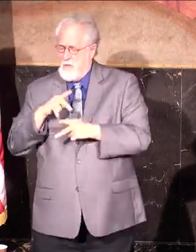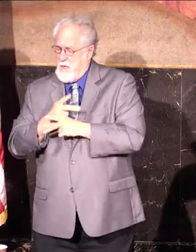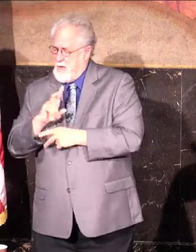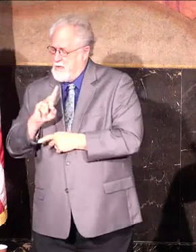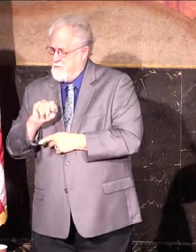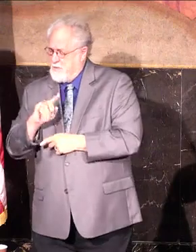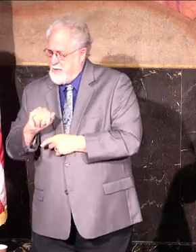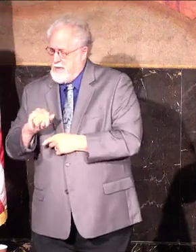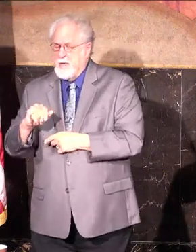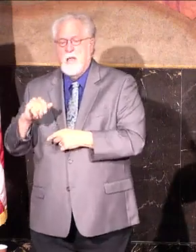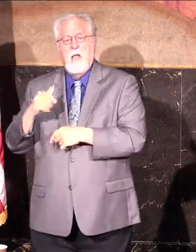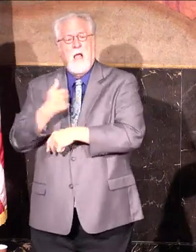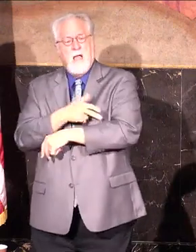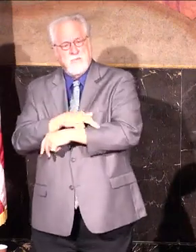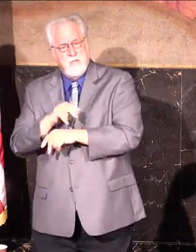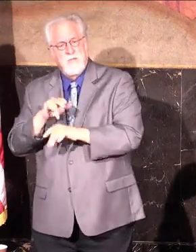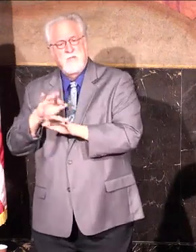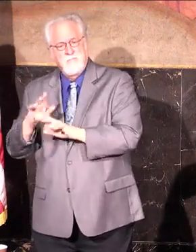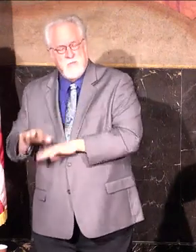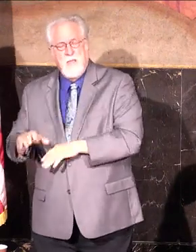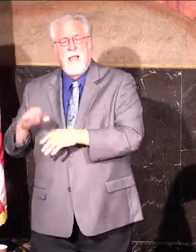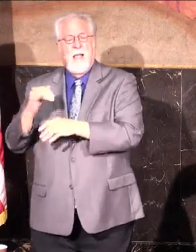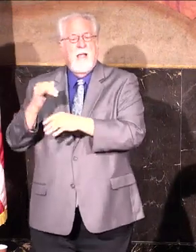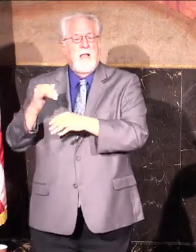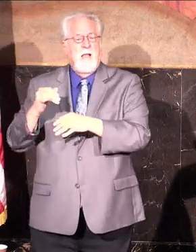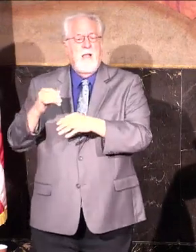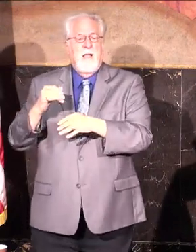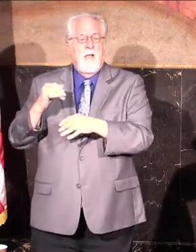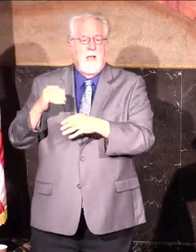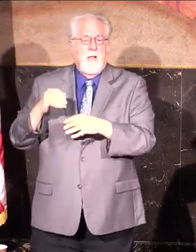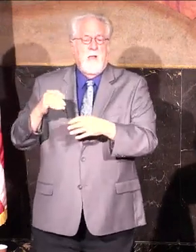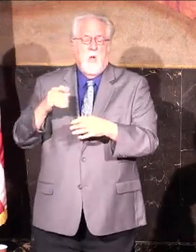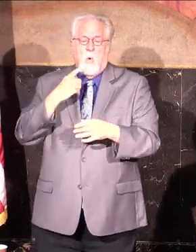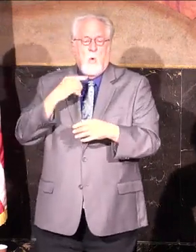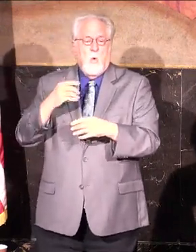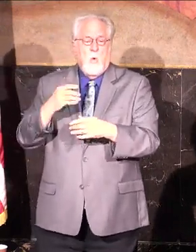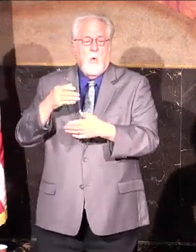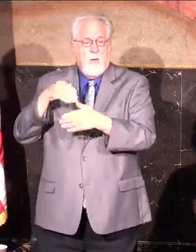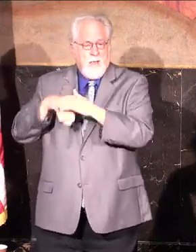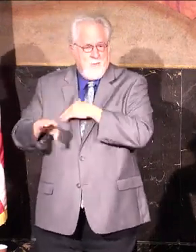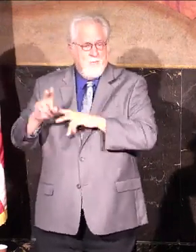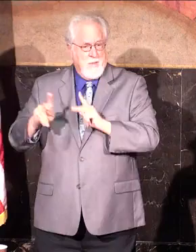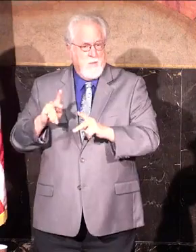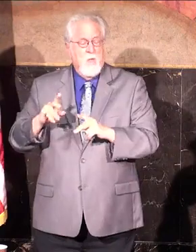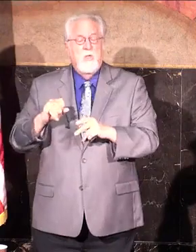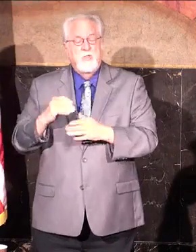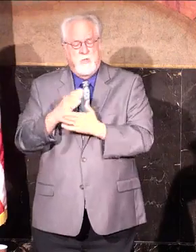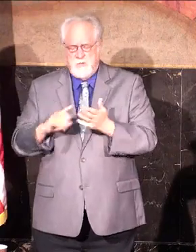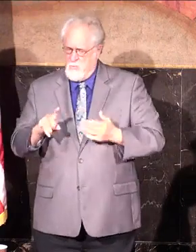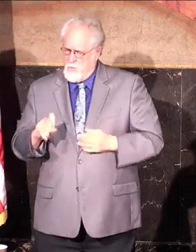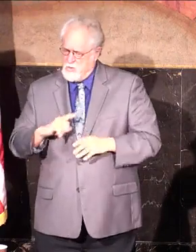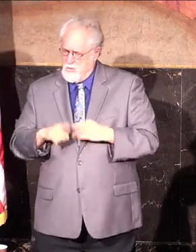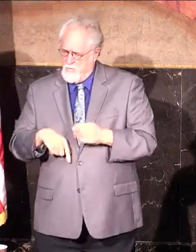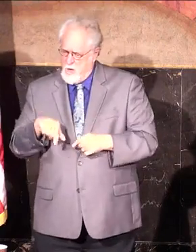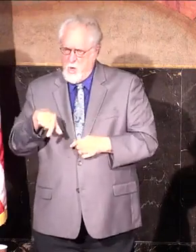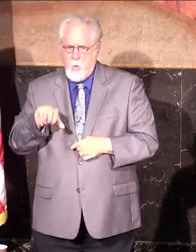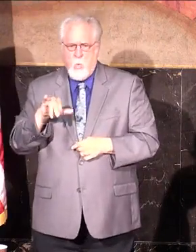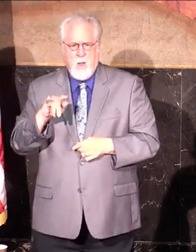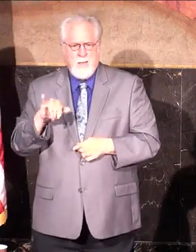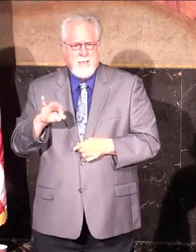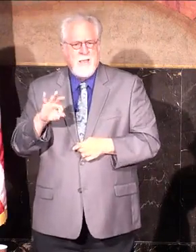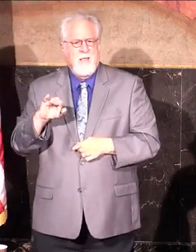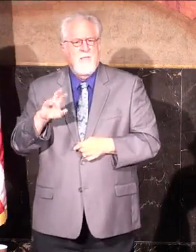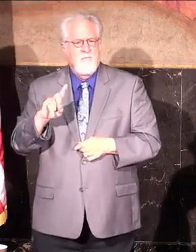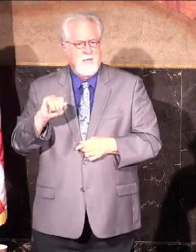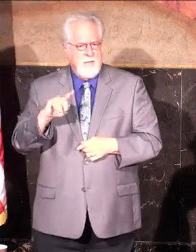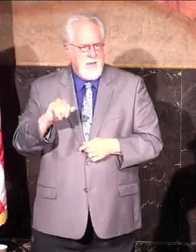whenever hospitals and institutions want to admit somebody. So, there have been some question about quality of data, and I want